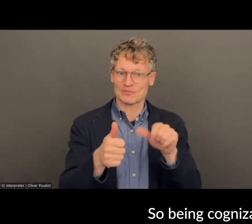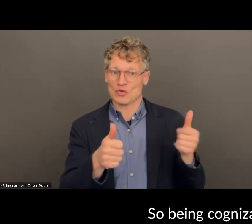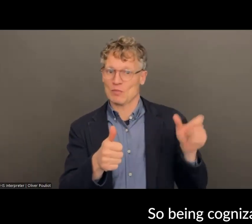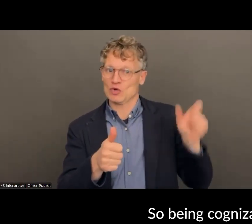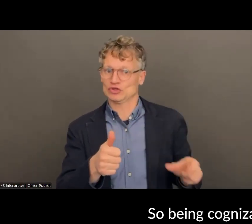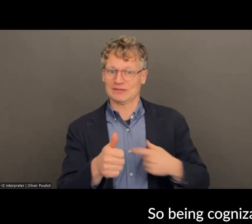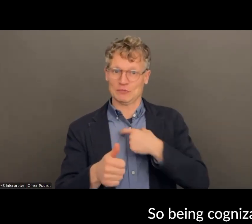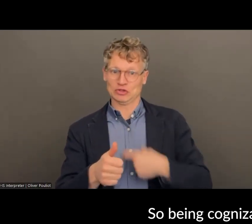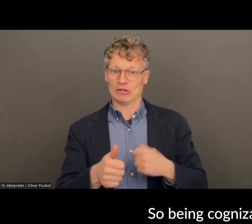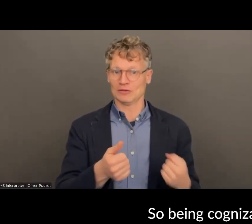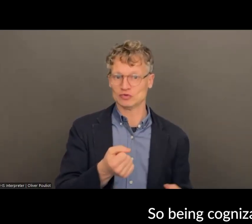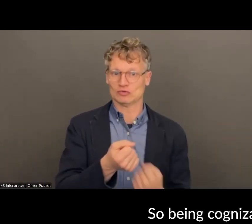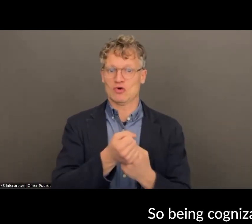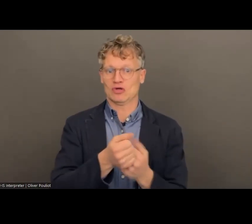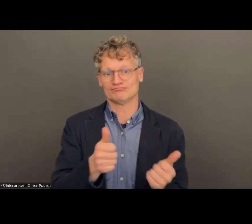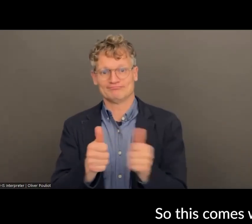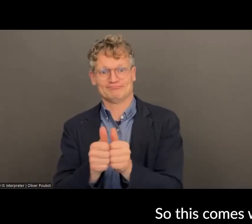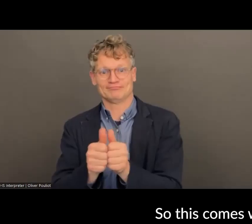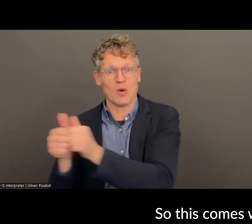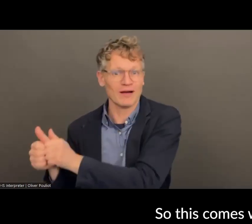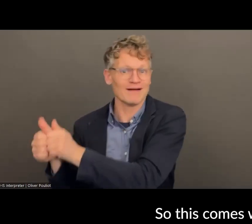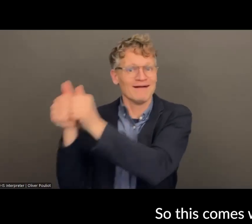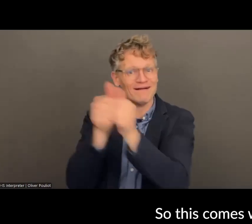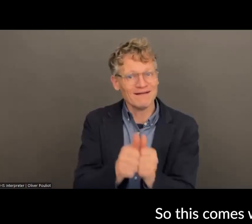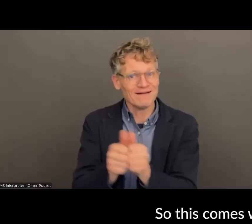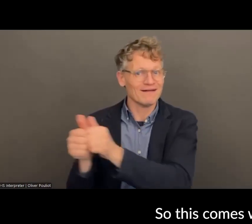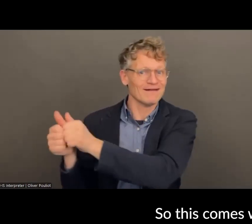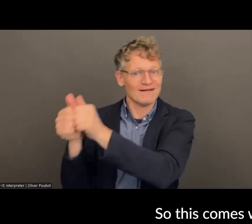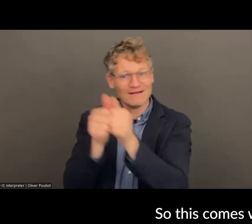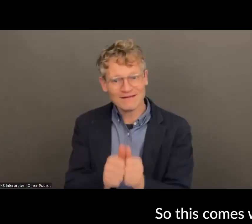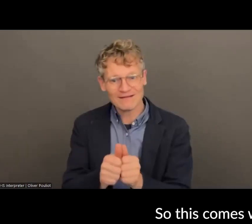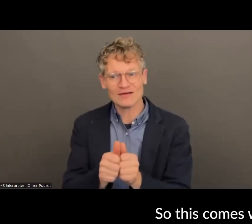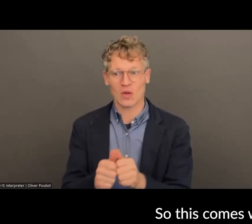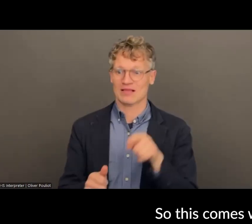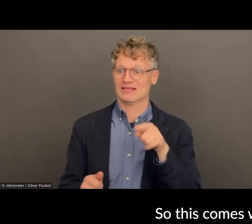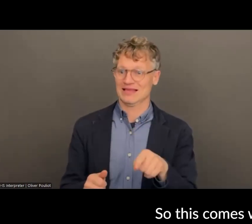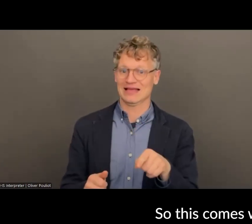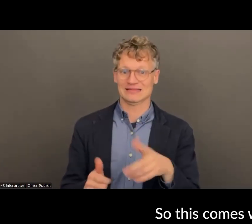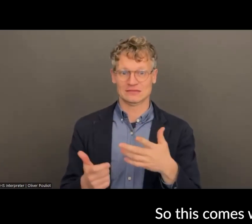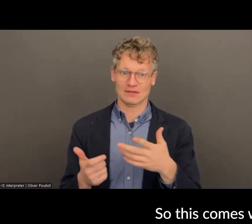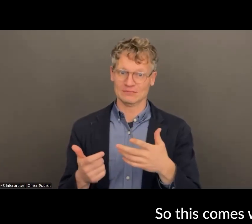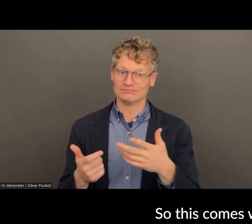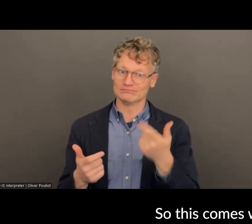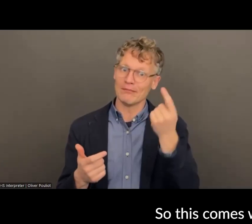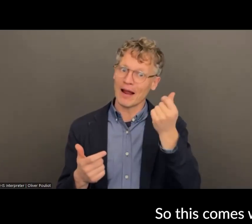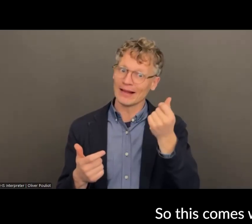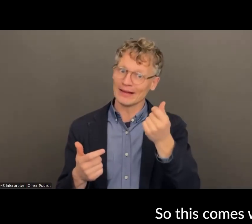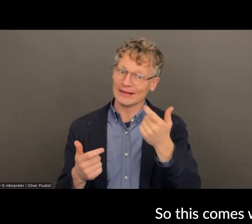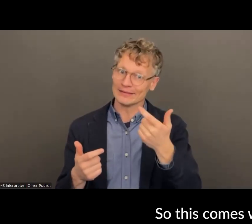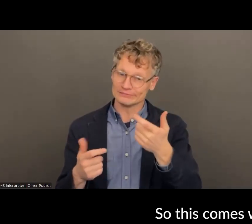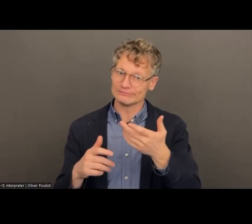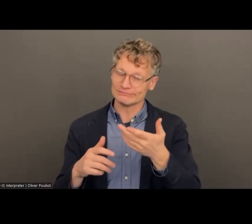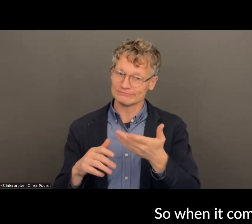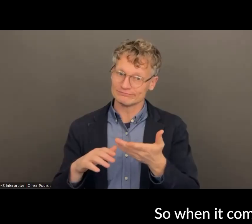of the longer training curve, so this comes with an extra budgetary allocation. That is all about